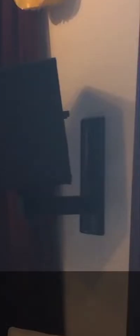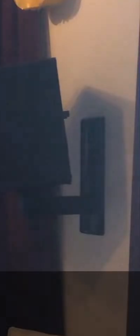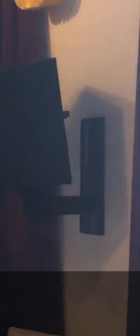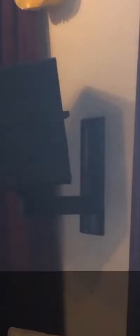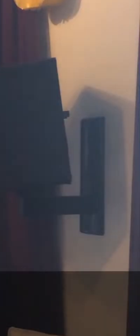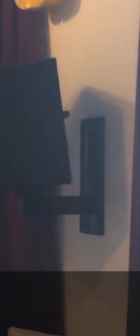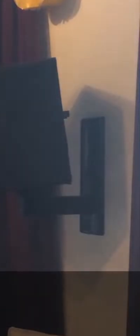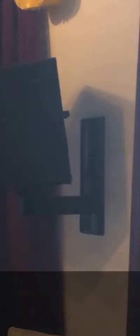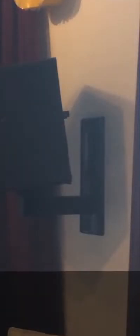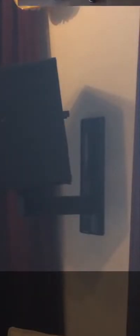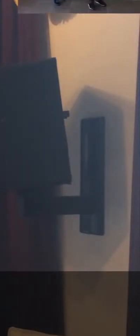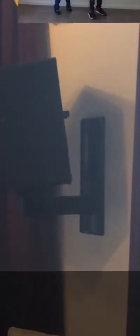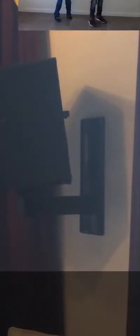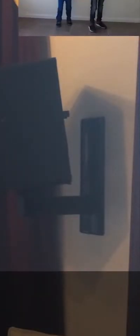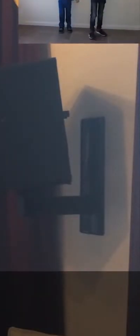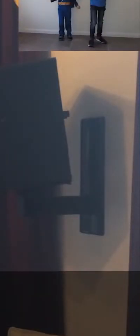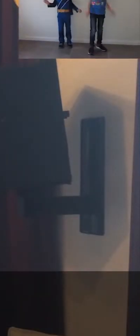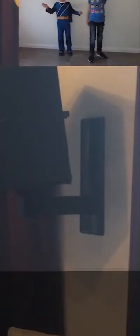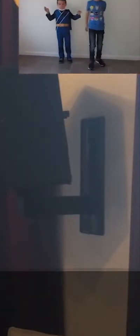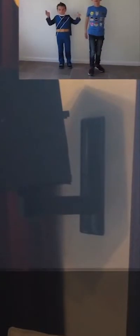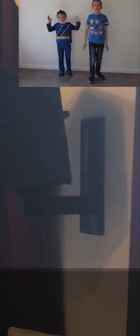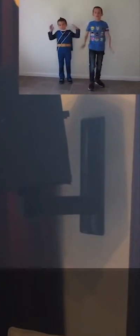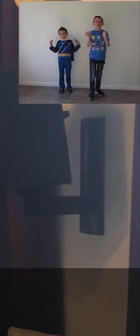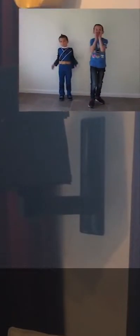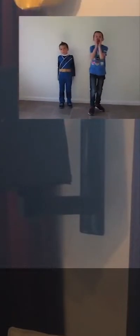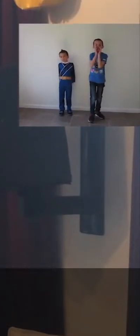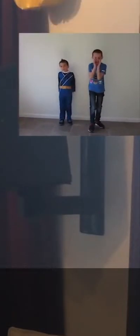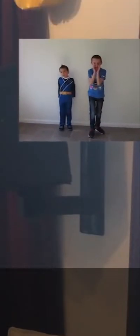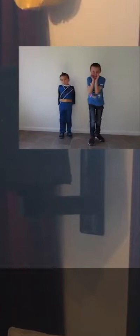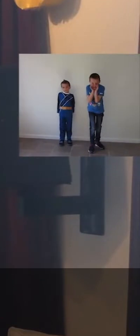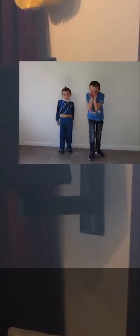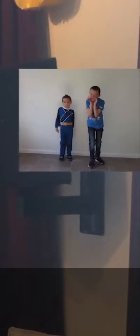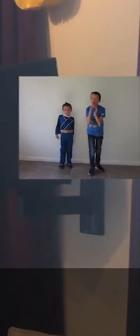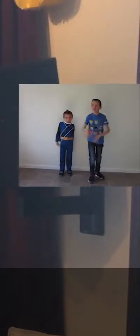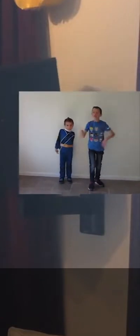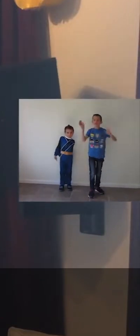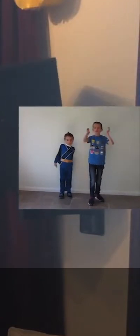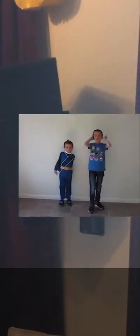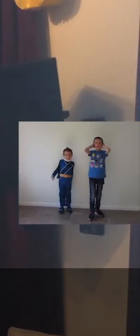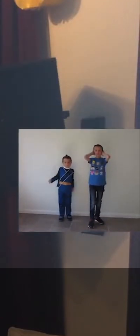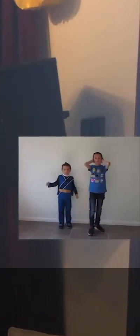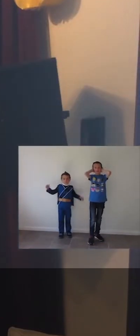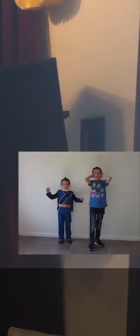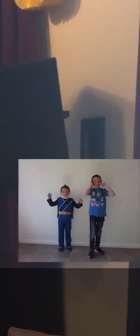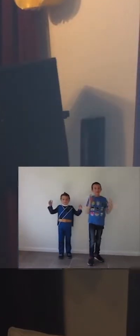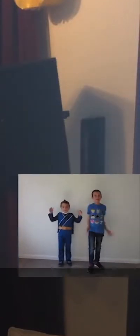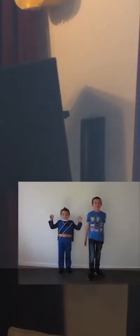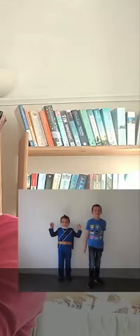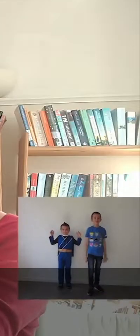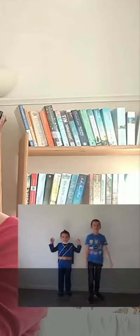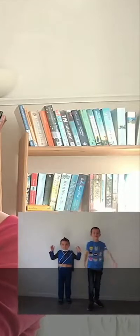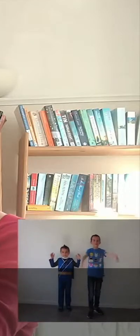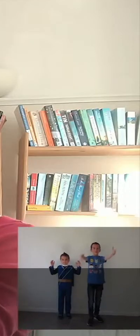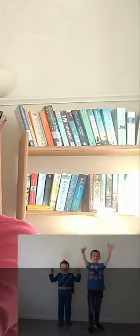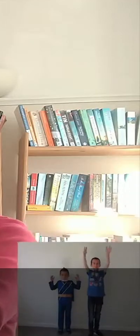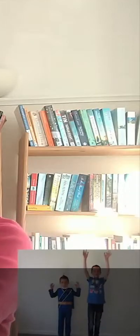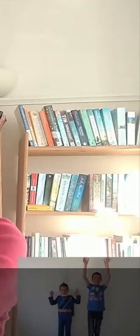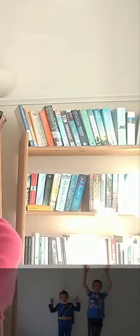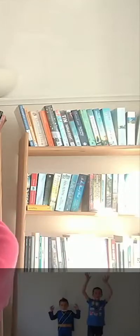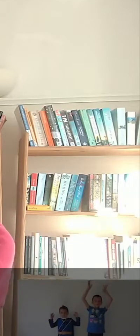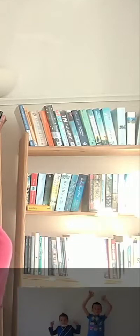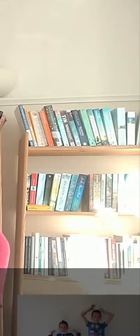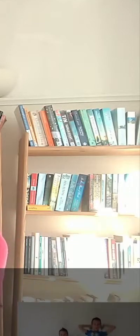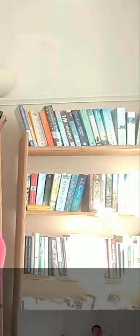gonna praise your name forever. I'm gonna shout out loud, gonna deafen the crowd, I'm gonna send my praise